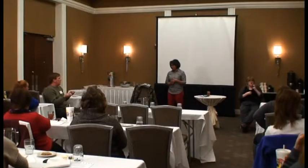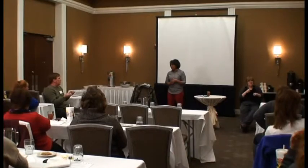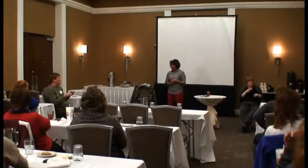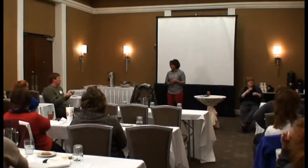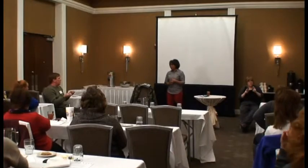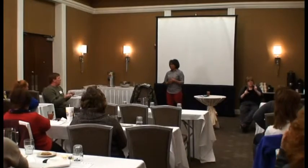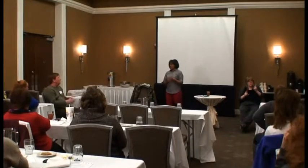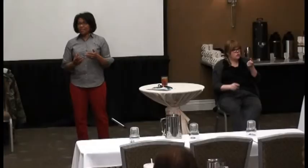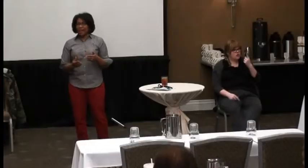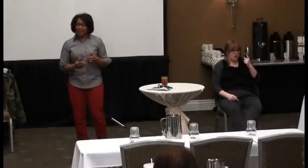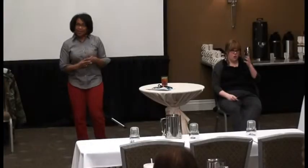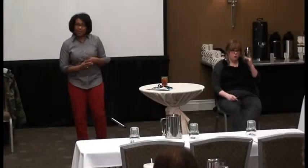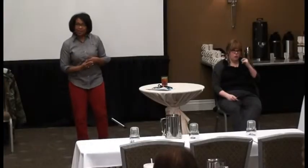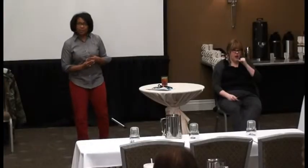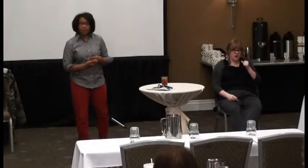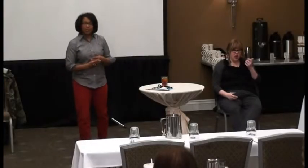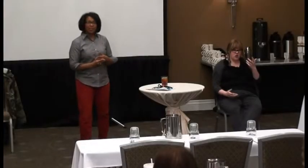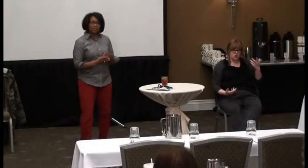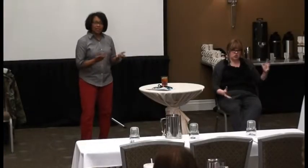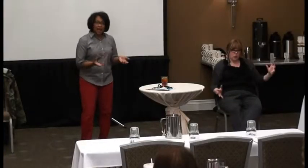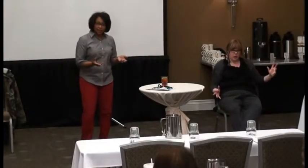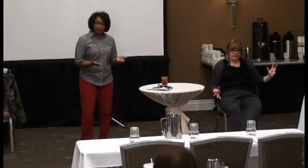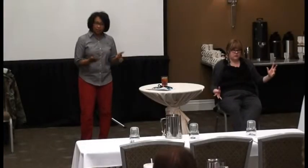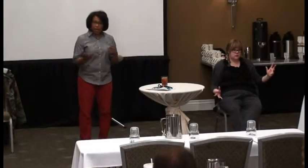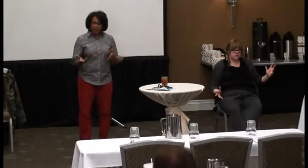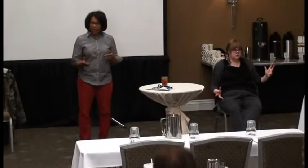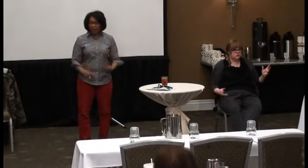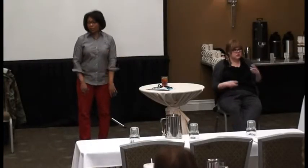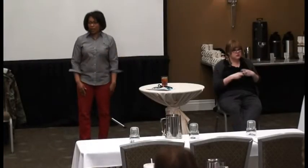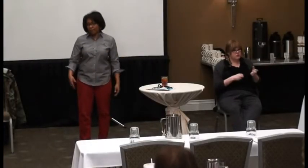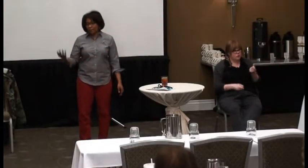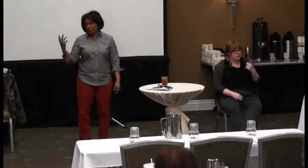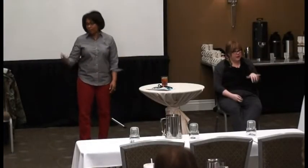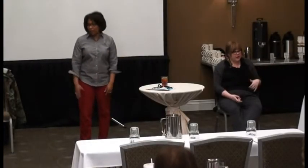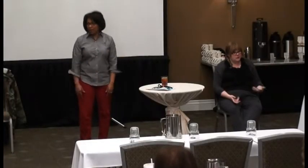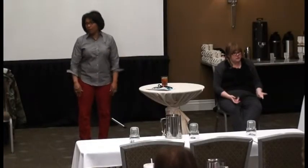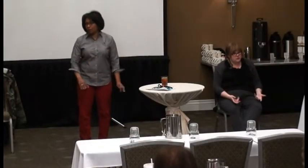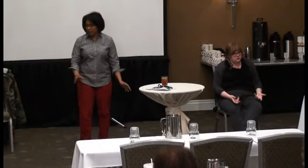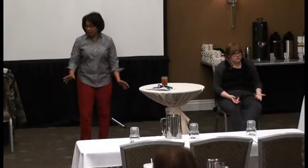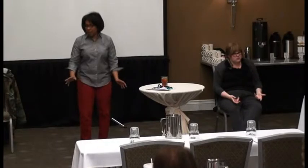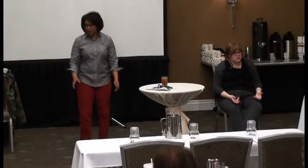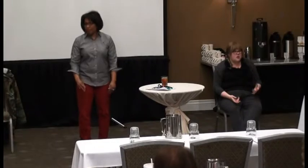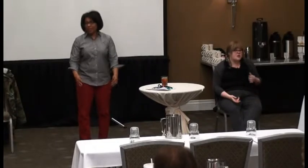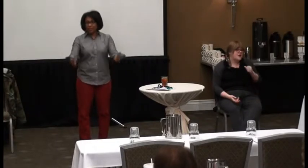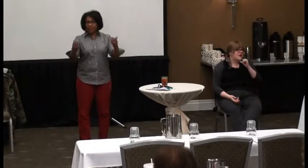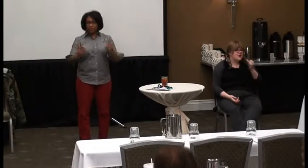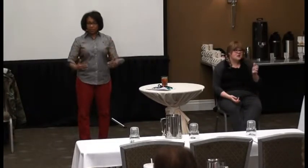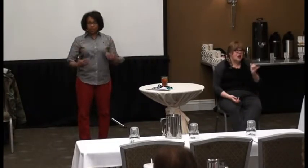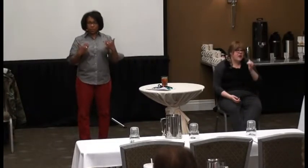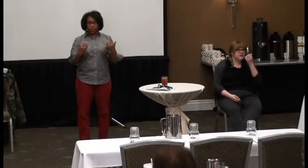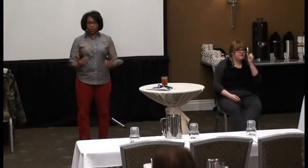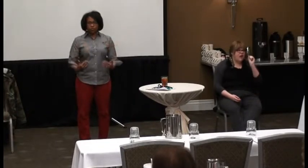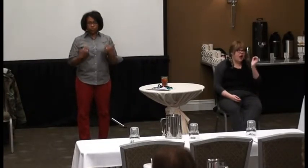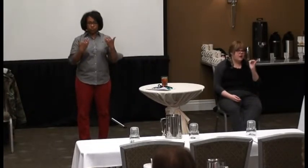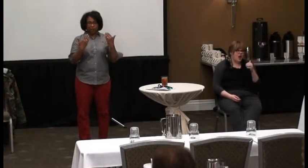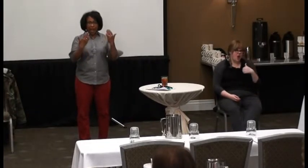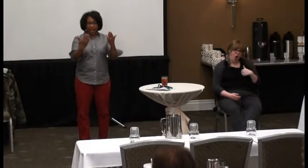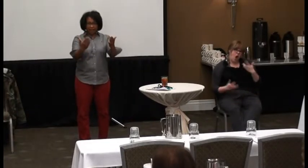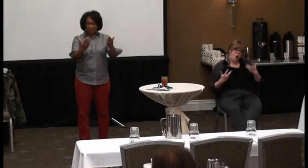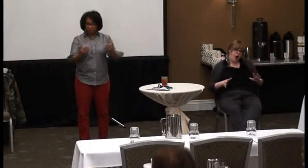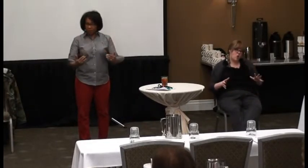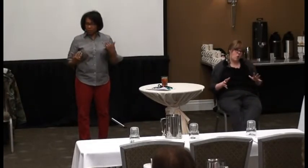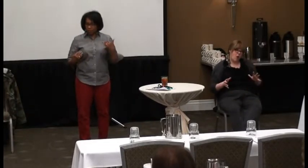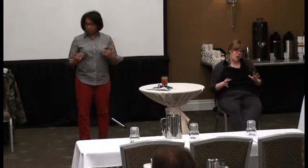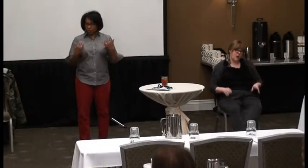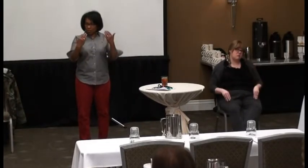Right, it is. That is, because it's not like, I don't feel like making my bed and whatever. There's this huge